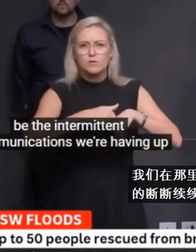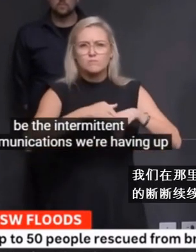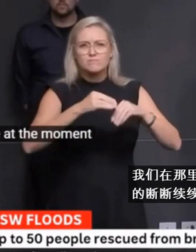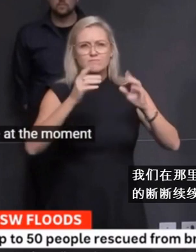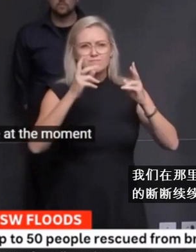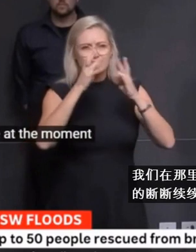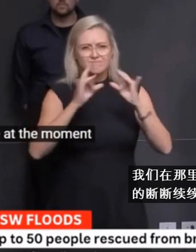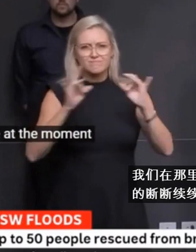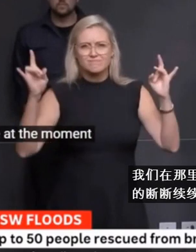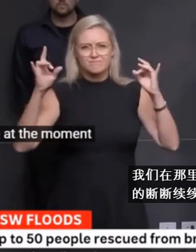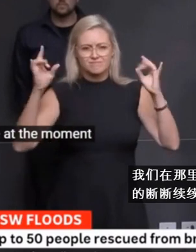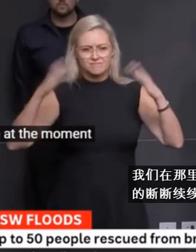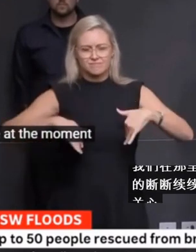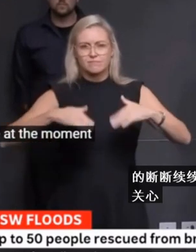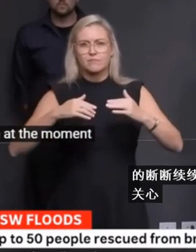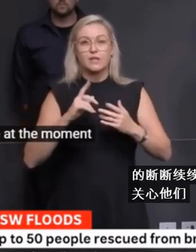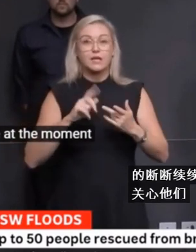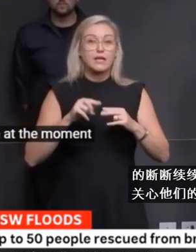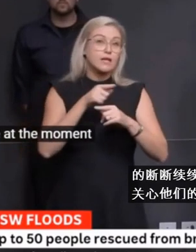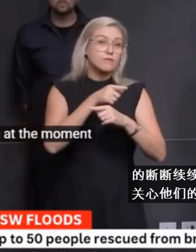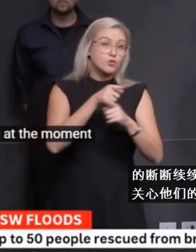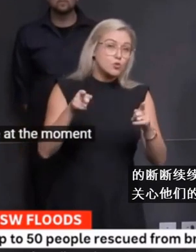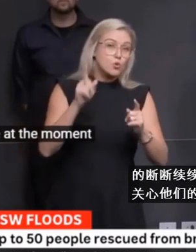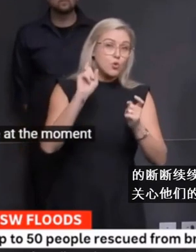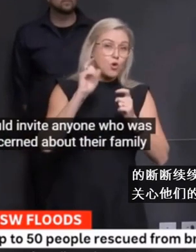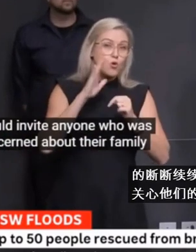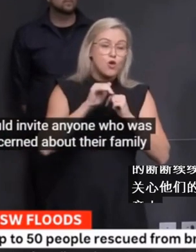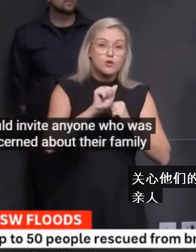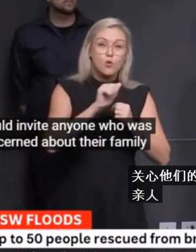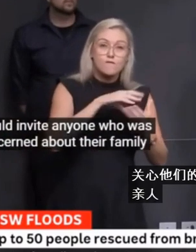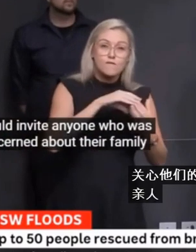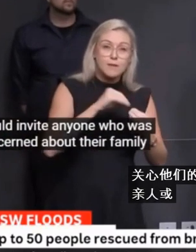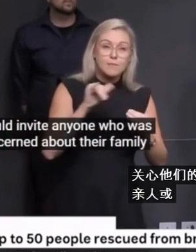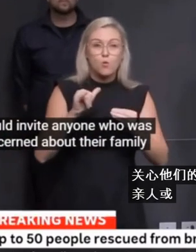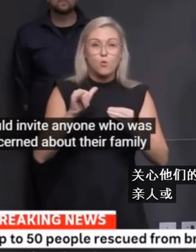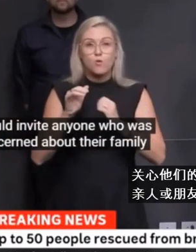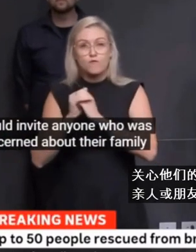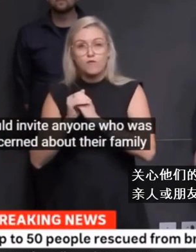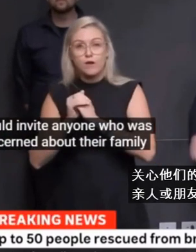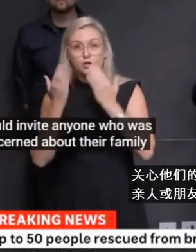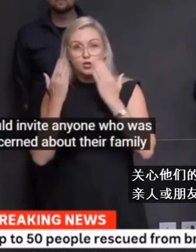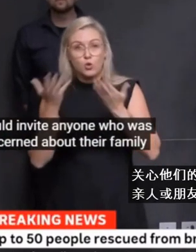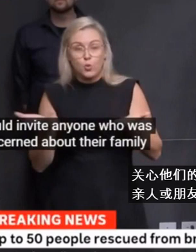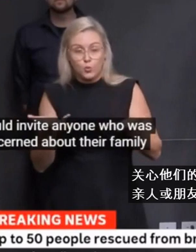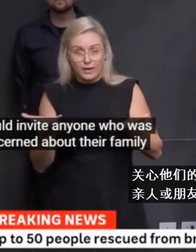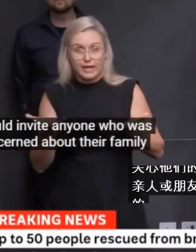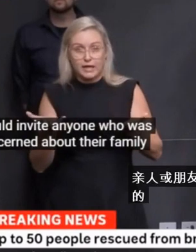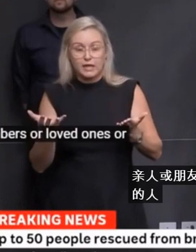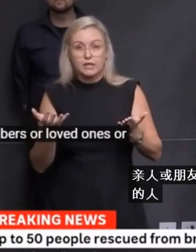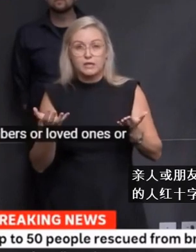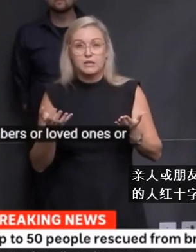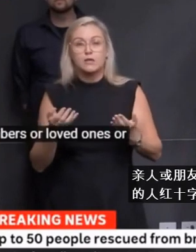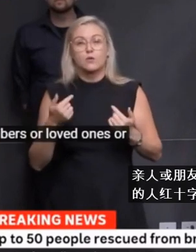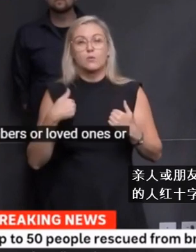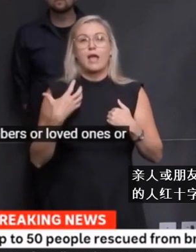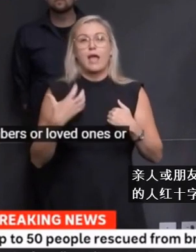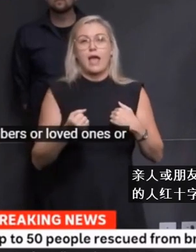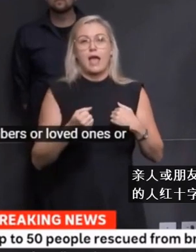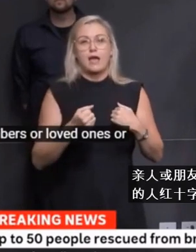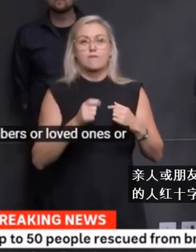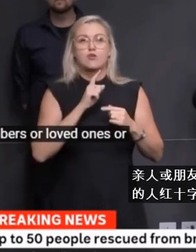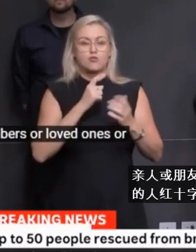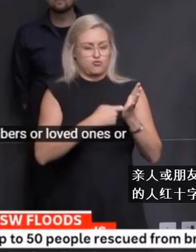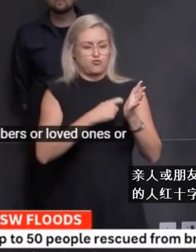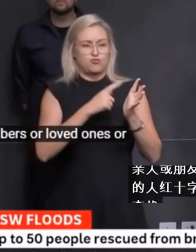would invite anyone who was concerned about their family members or loved ones or friends. There is a site on the